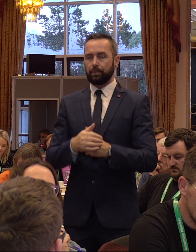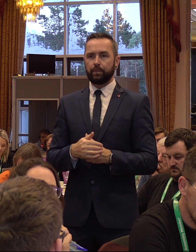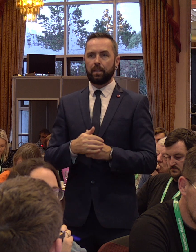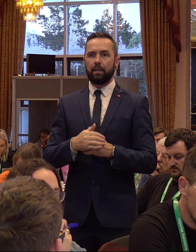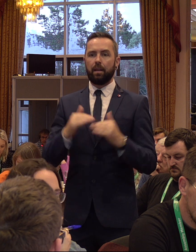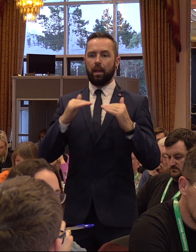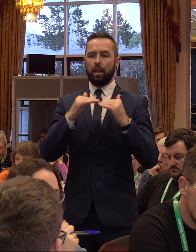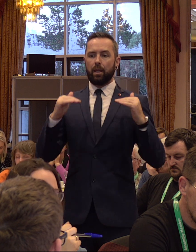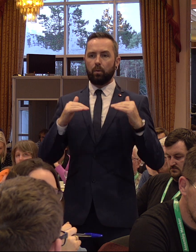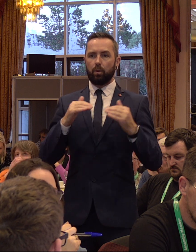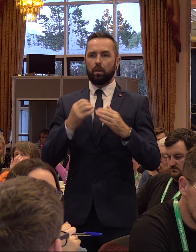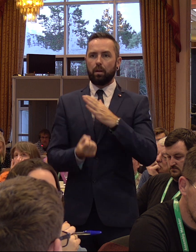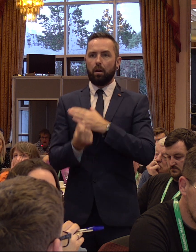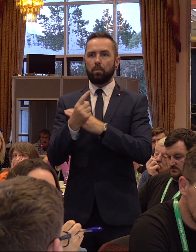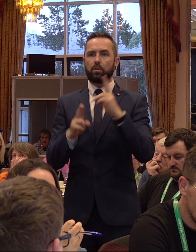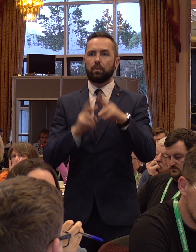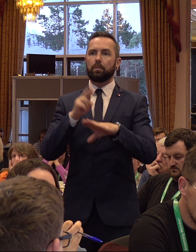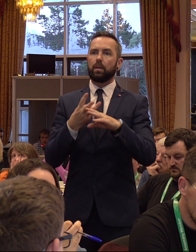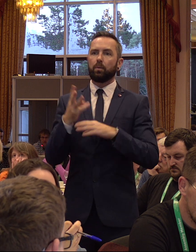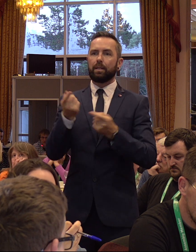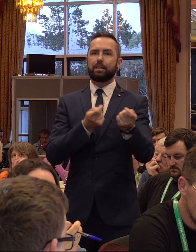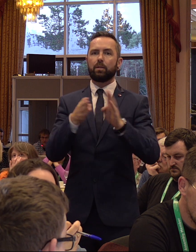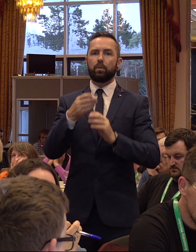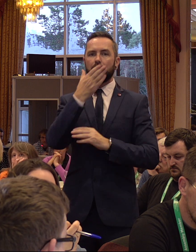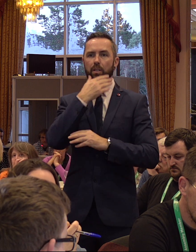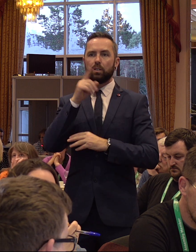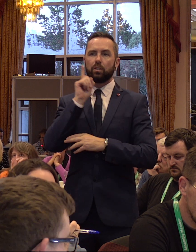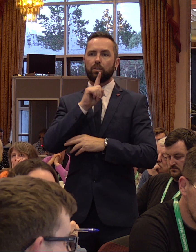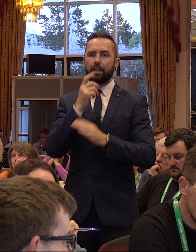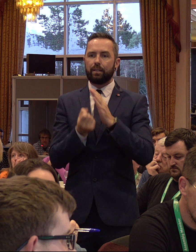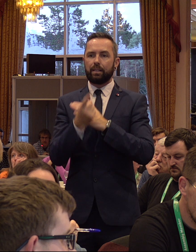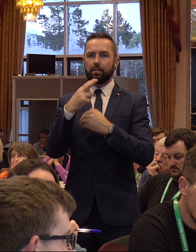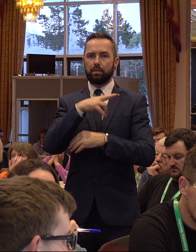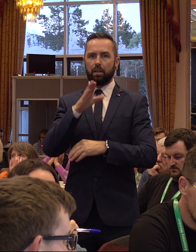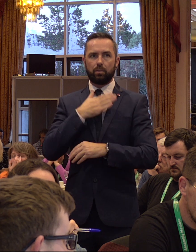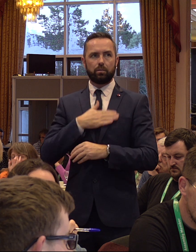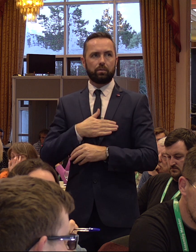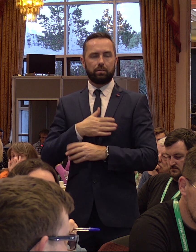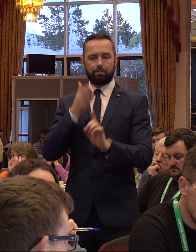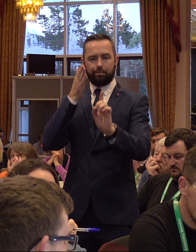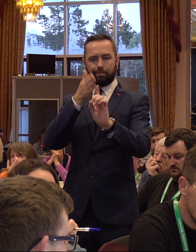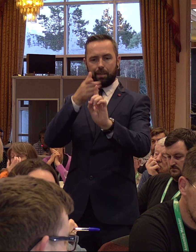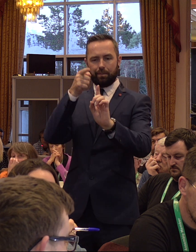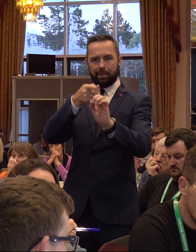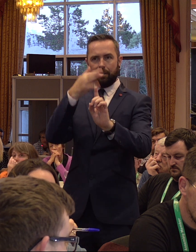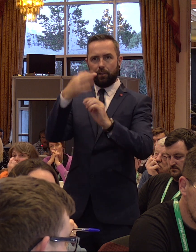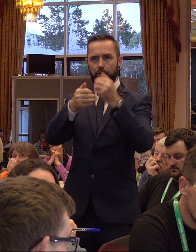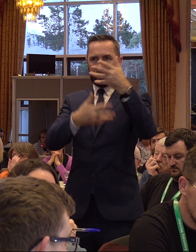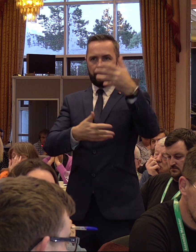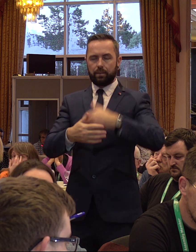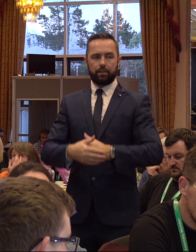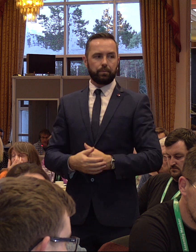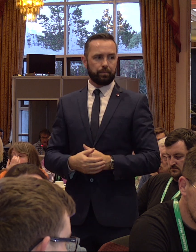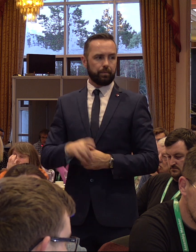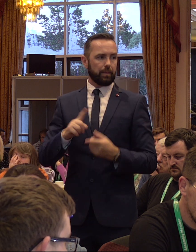Equivalent opportunity should be a better way of dealing with gender issues rather than just aiming towards results.